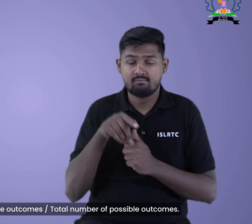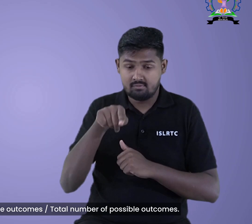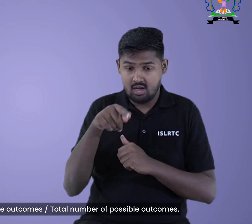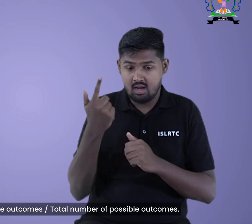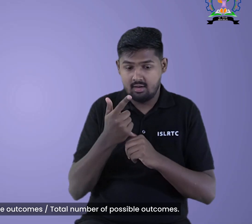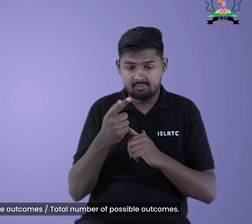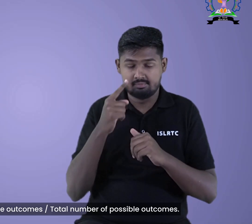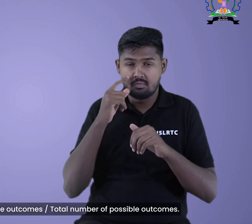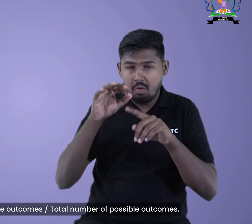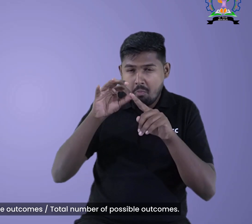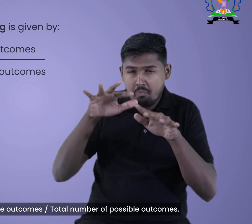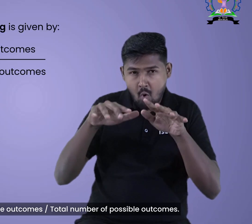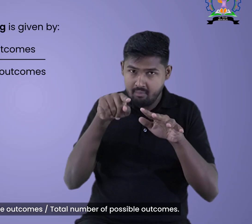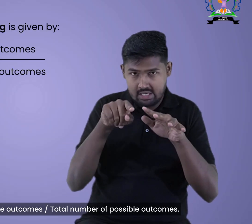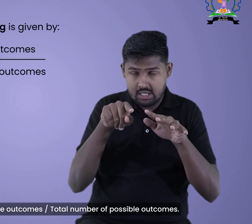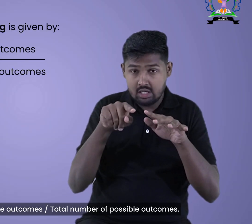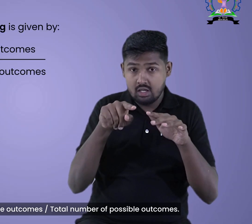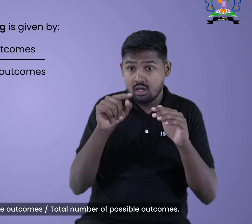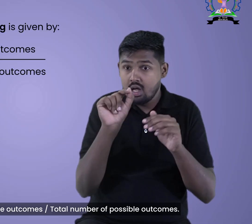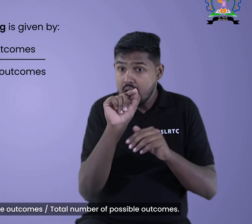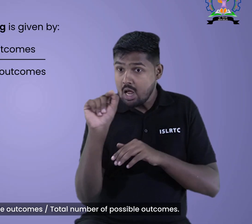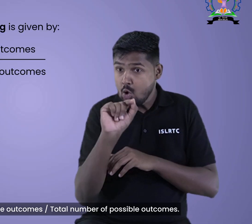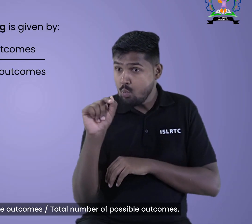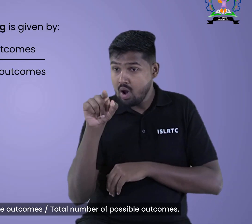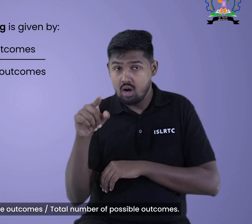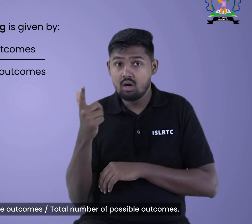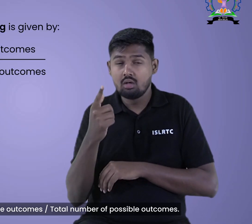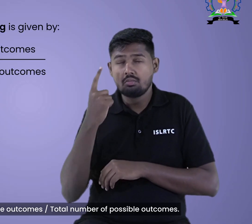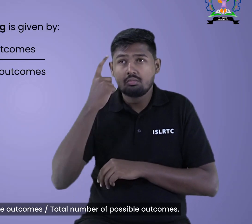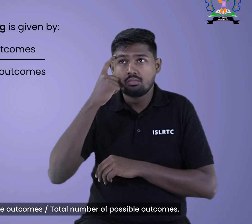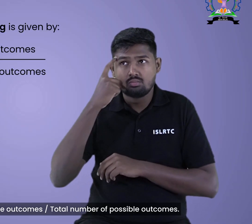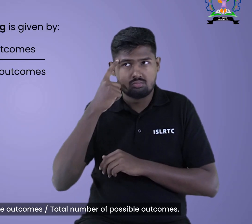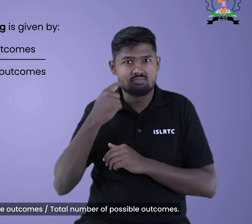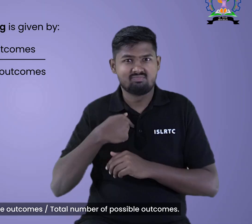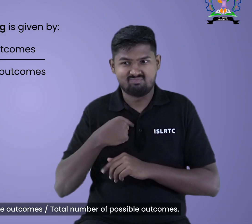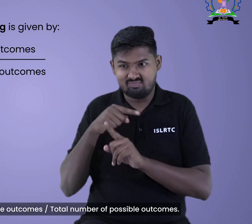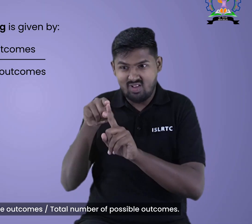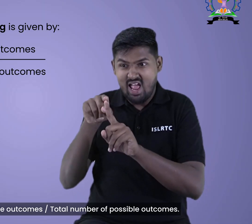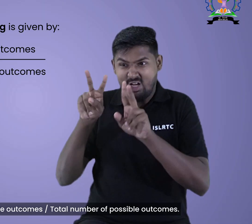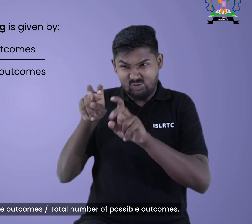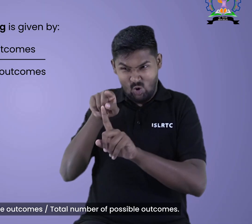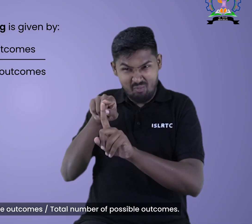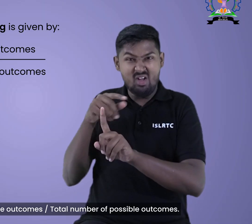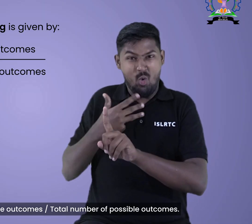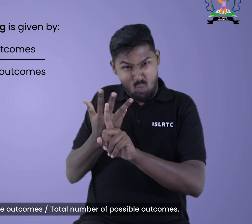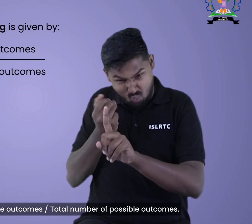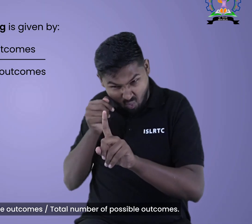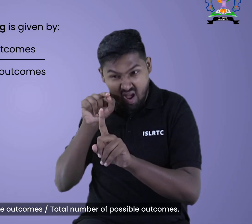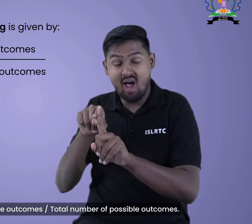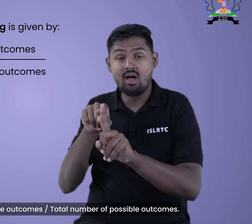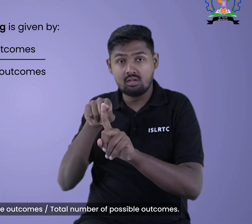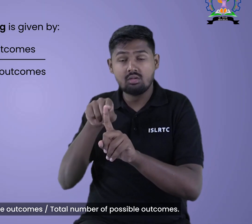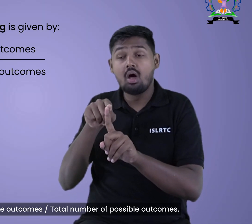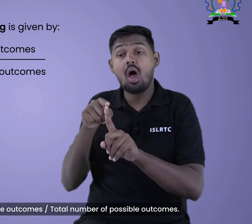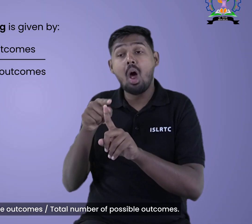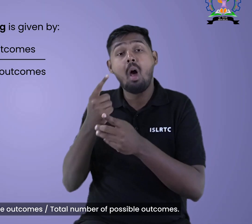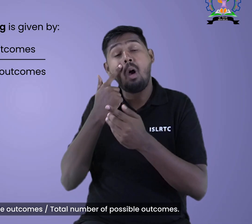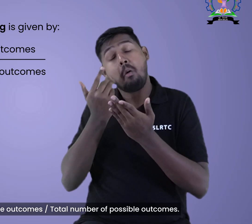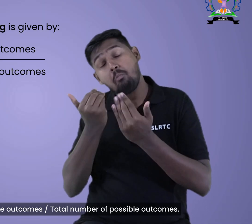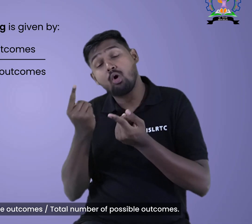That is, probability of an event is equal to number of favorable outcomes divided by total number